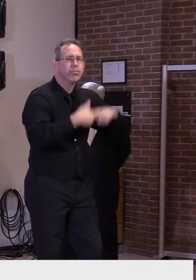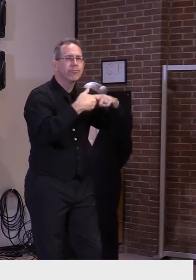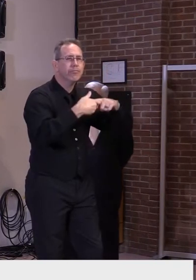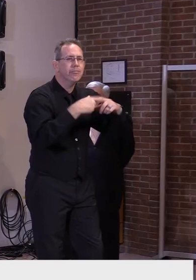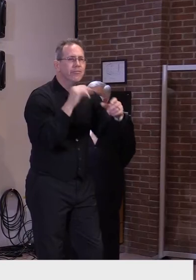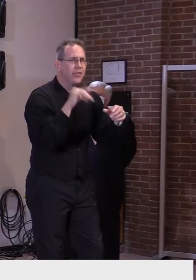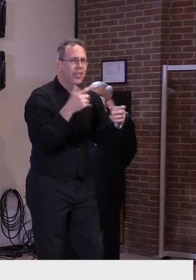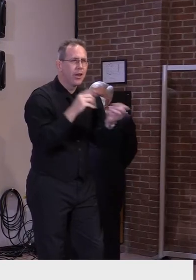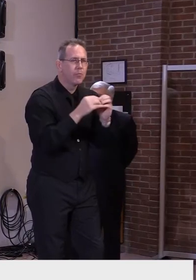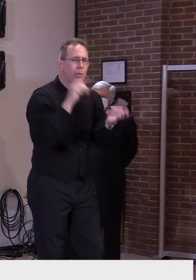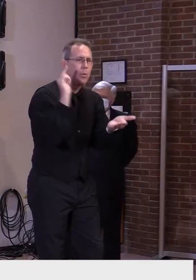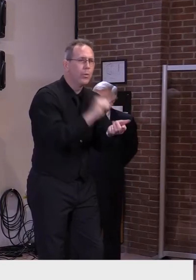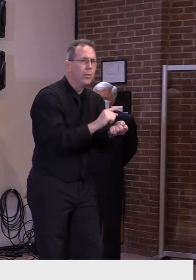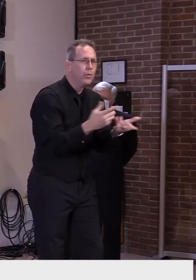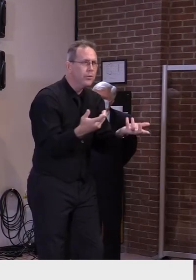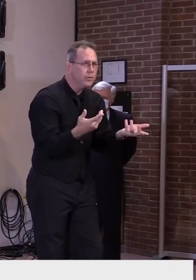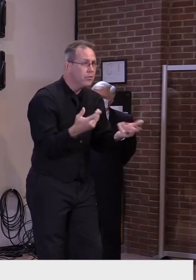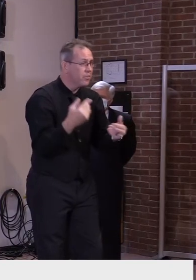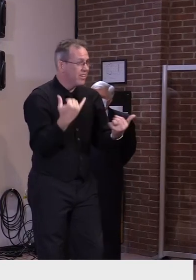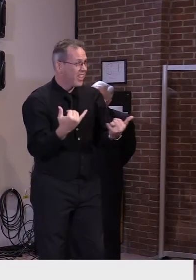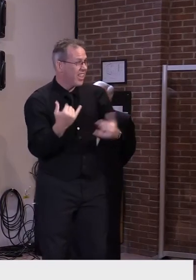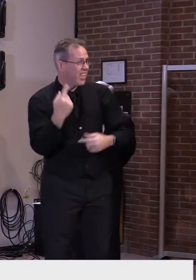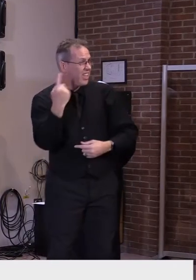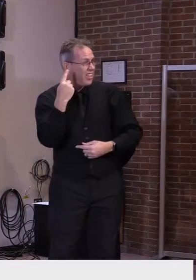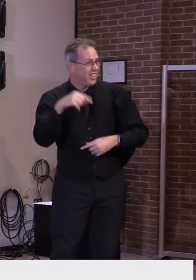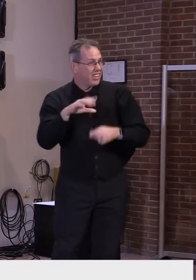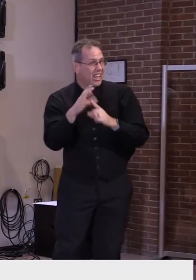flashpoint for new cases going forward?